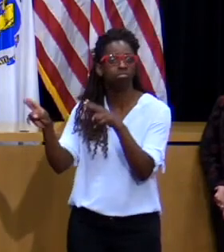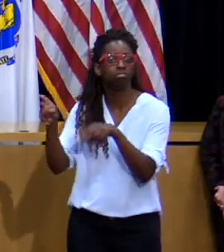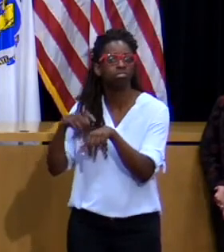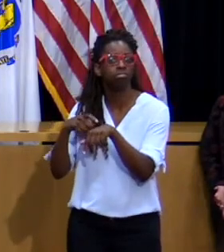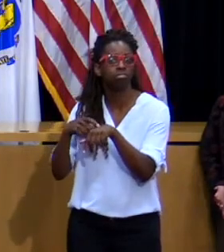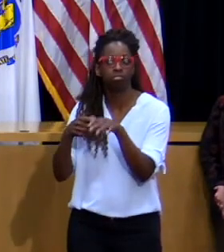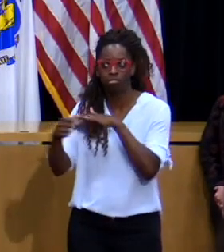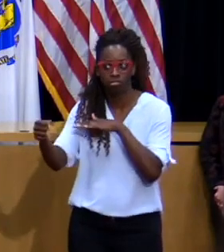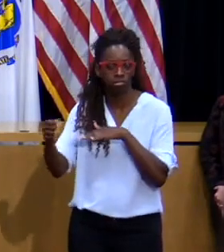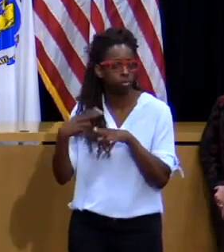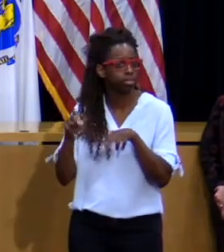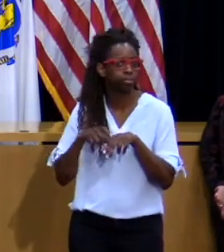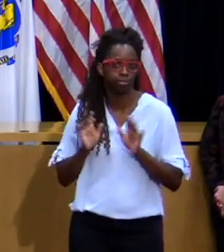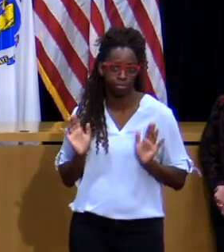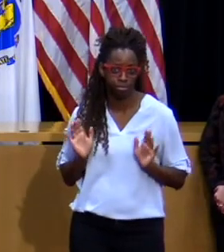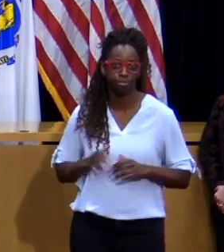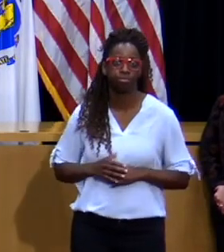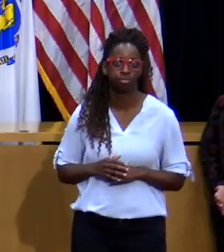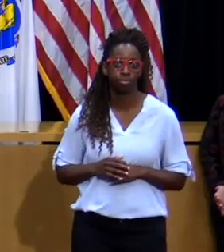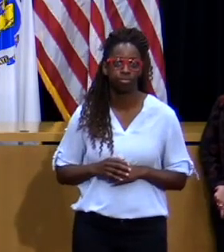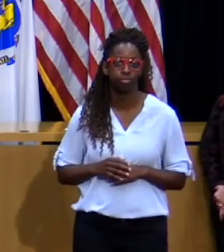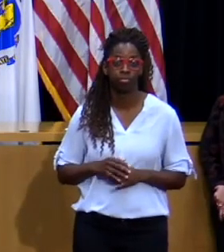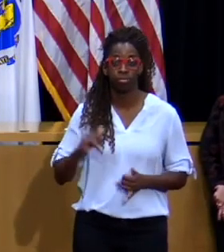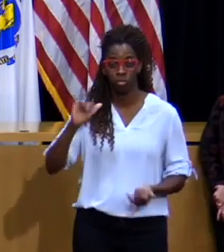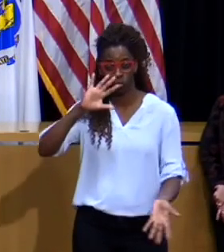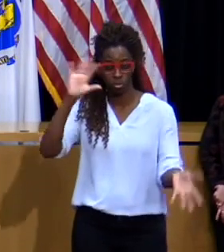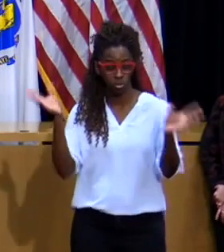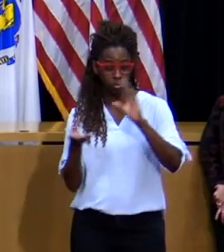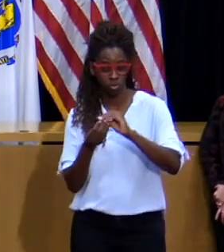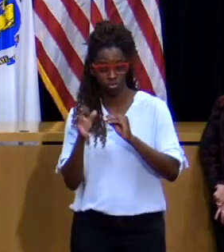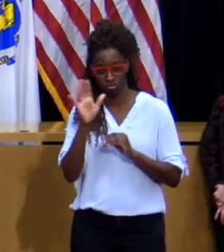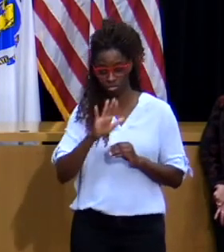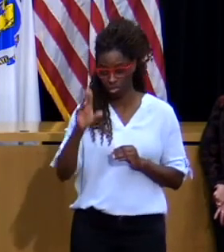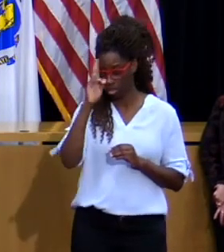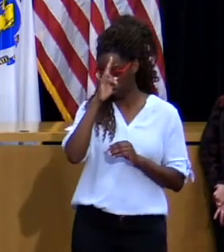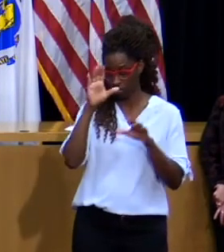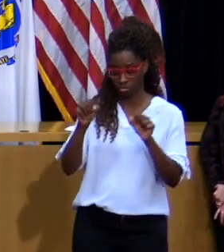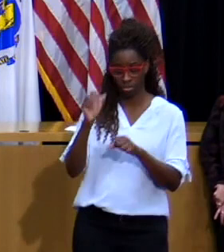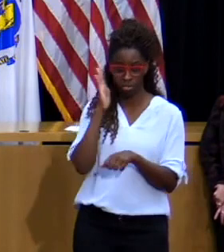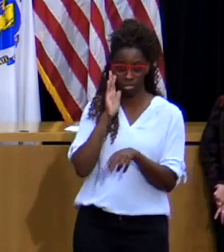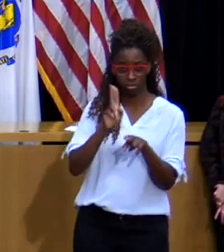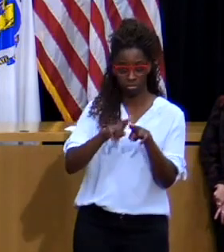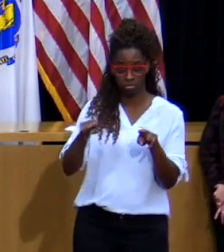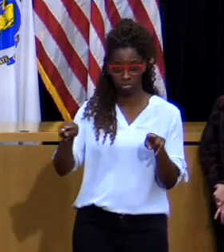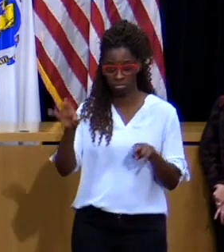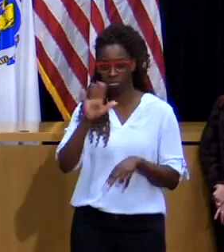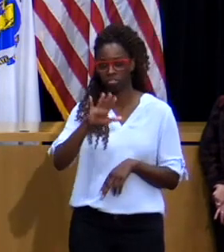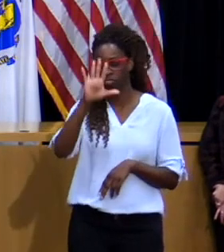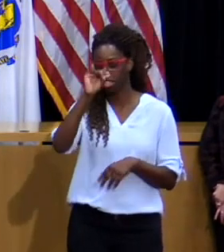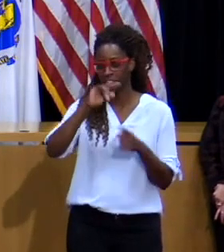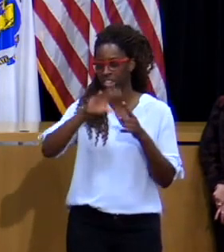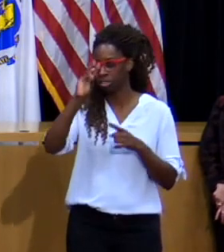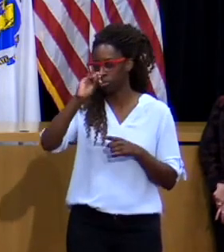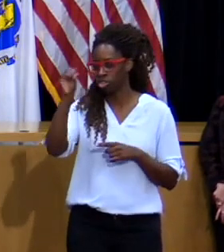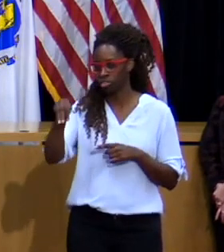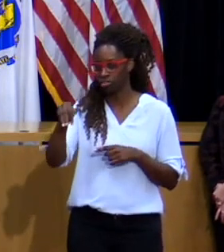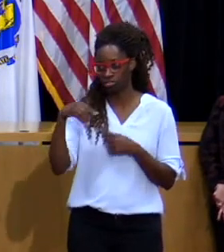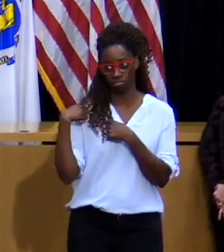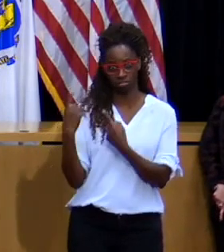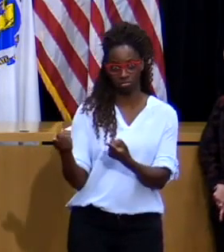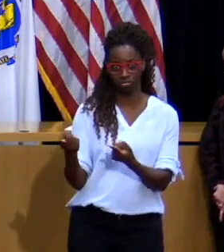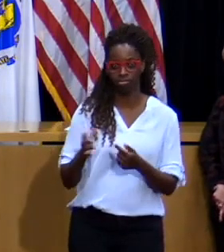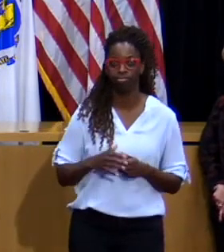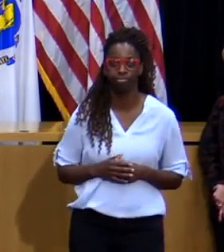60% total occupancy at this point in time, and I think our current hospital occupancy on ICUs is around